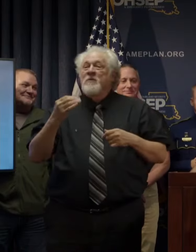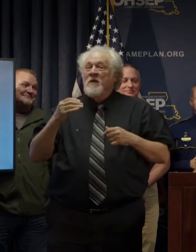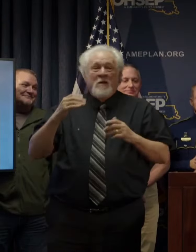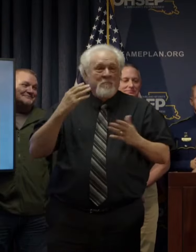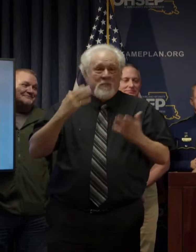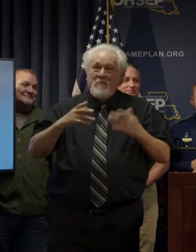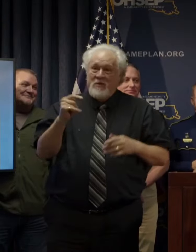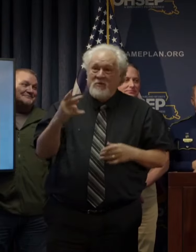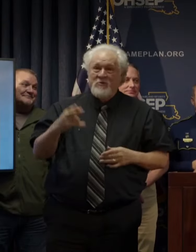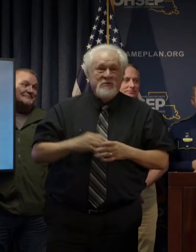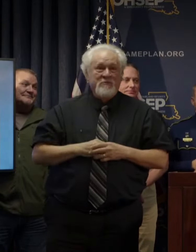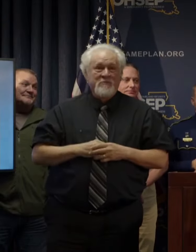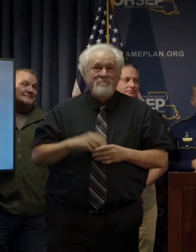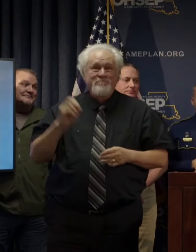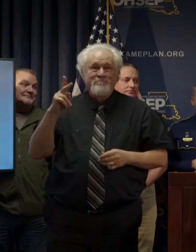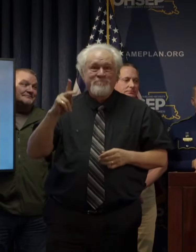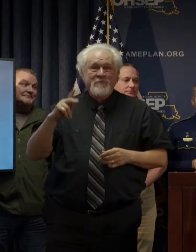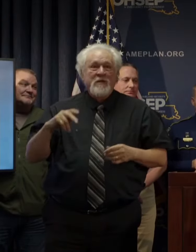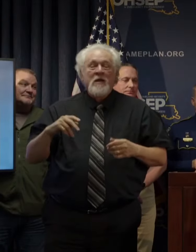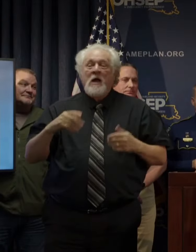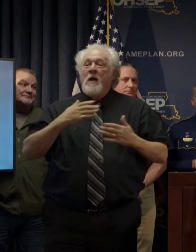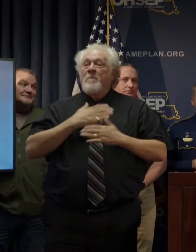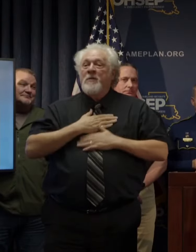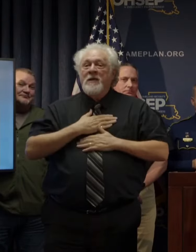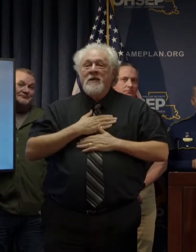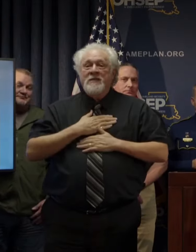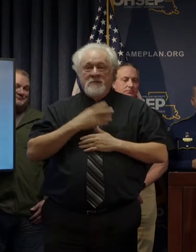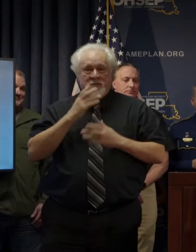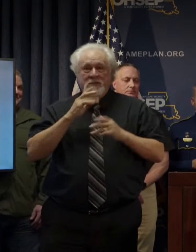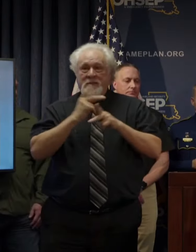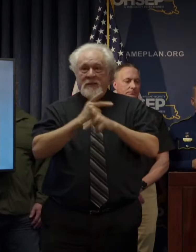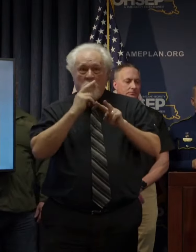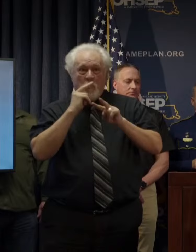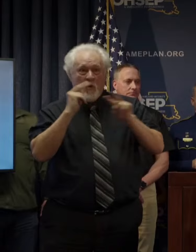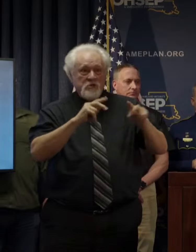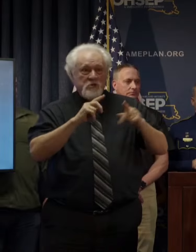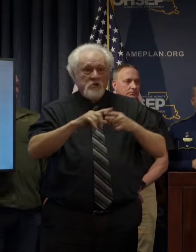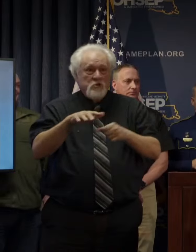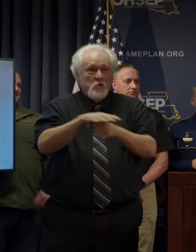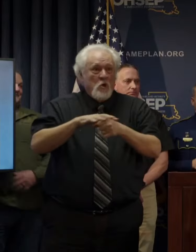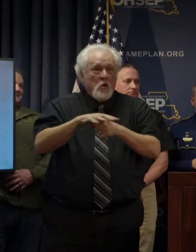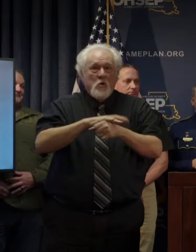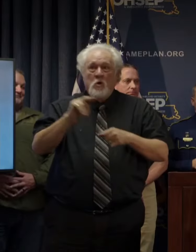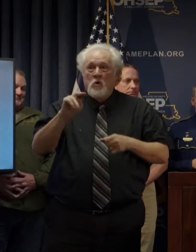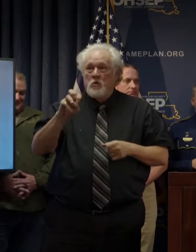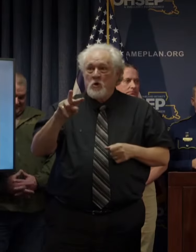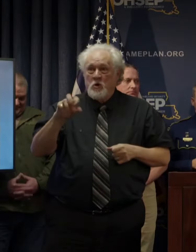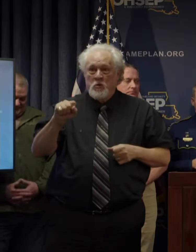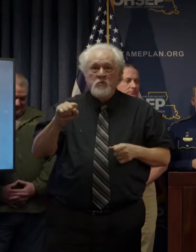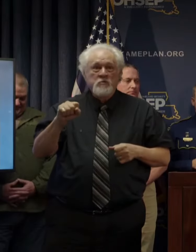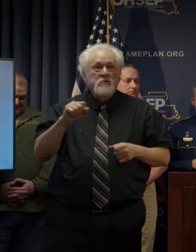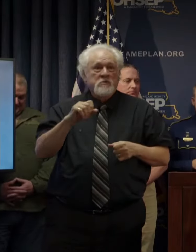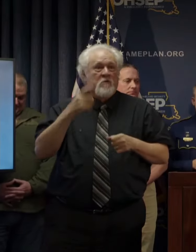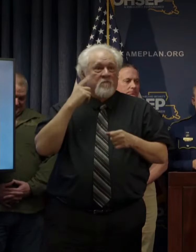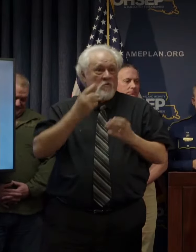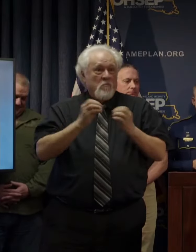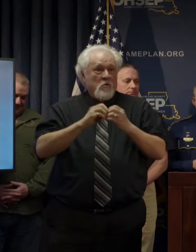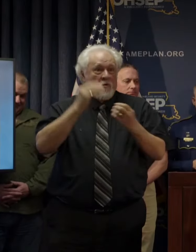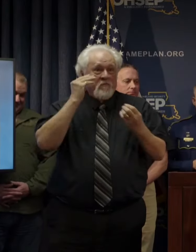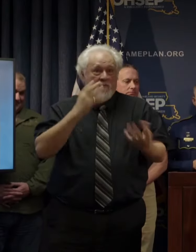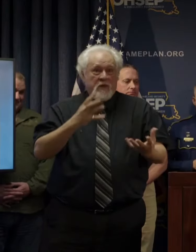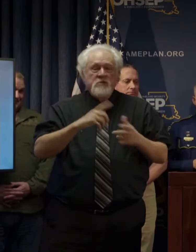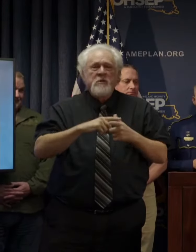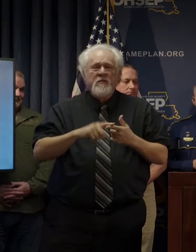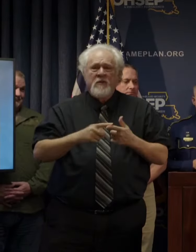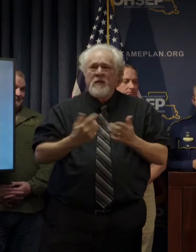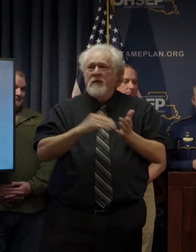Maybe even Thursday. Okay, please stay tuned to your local news outlets for more information. And